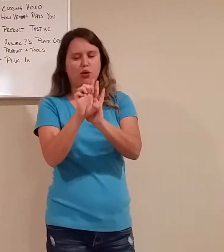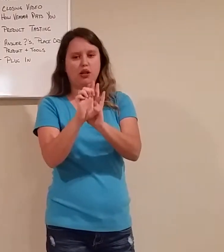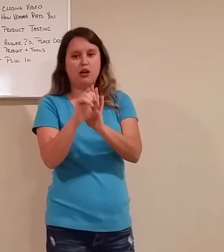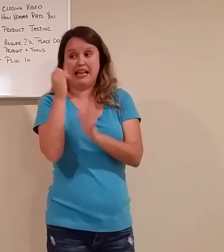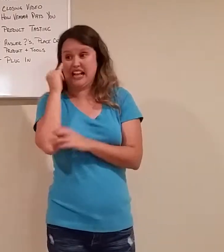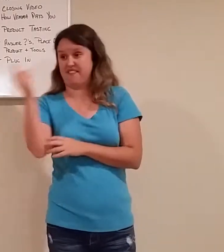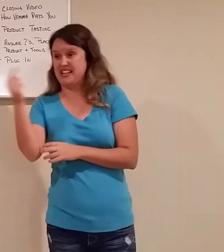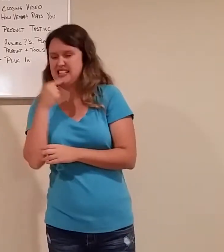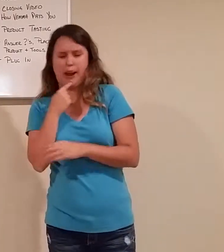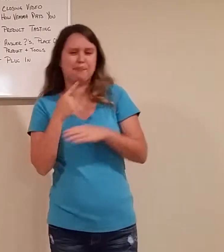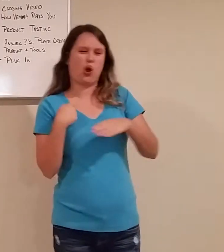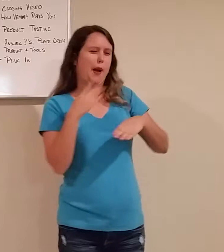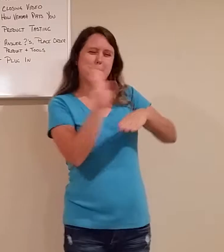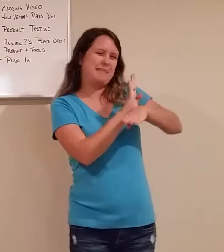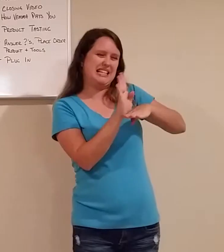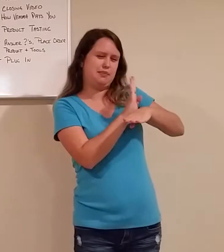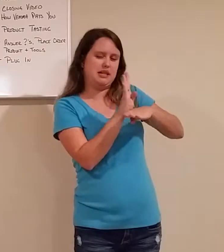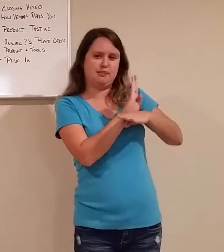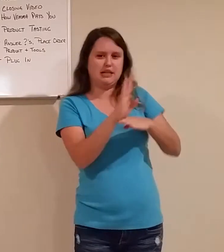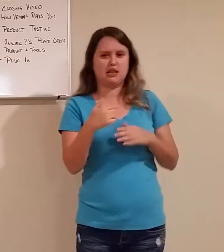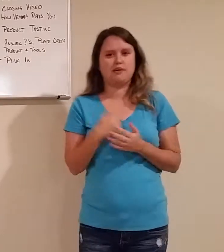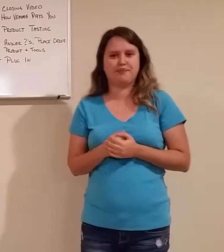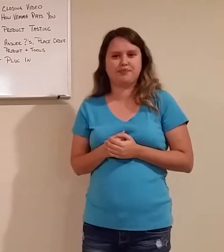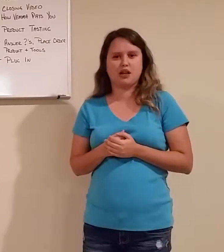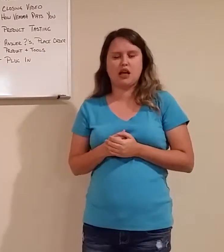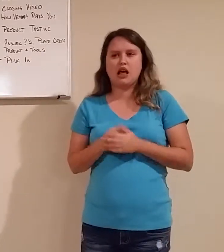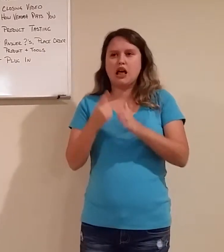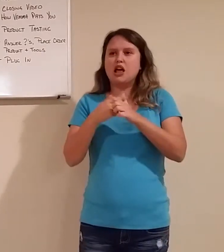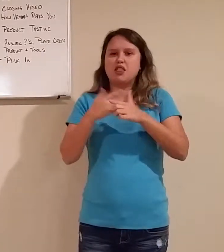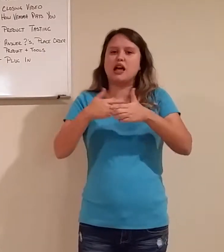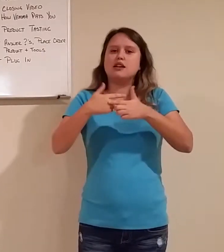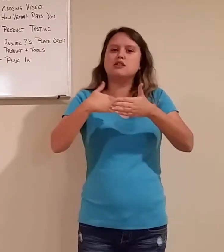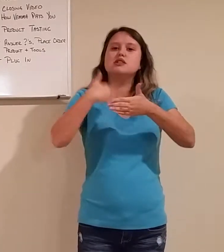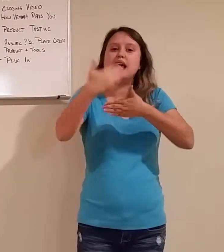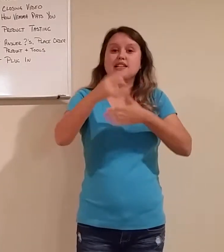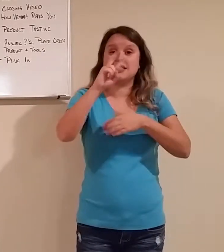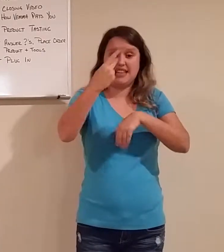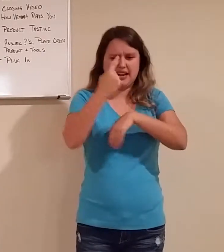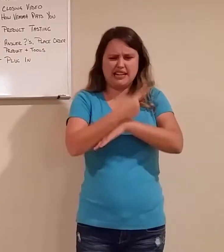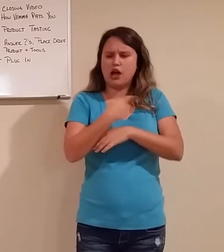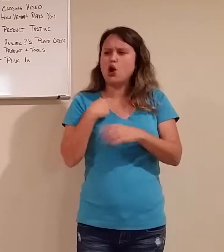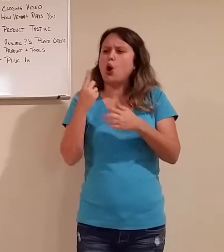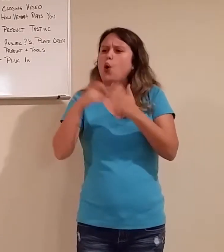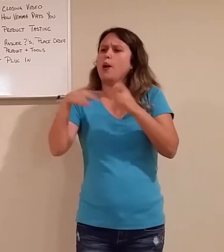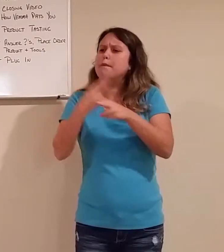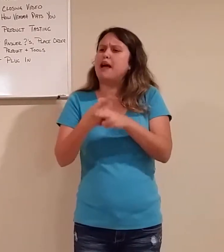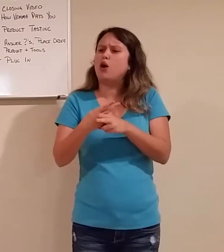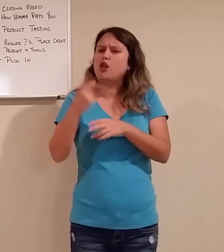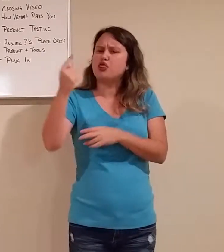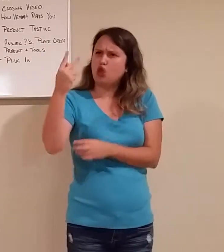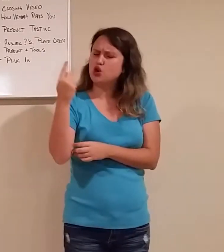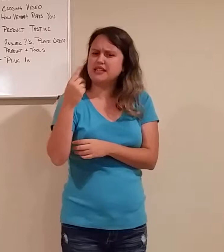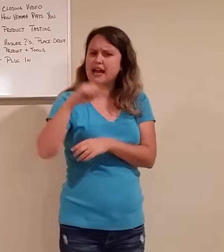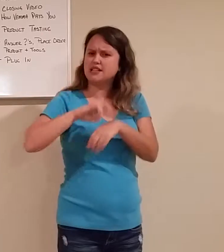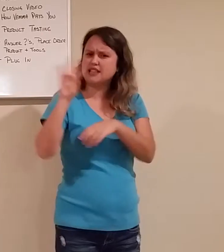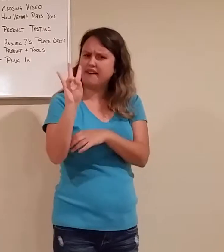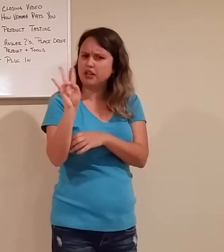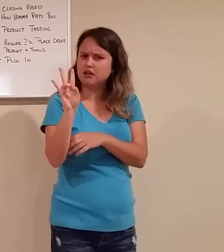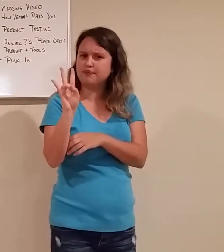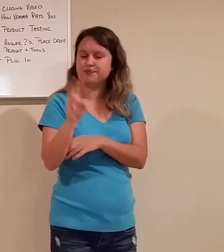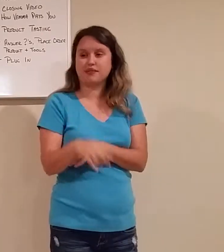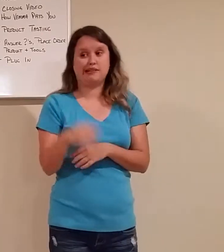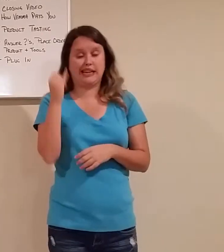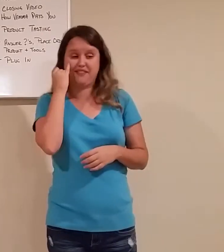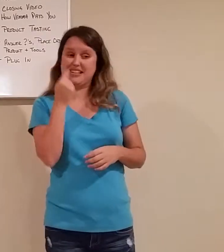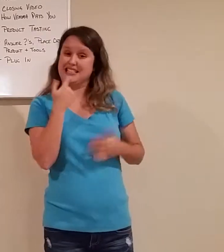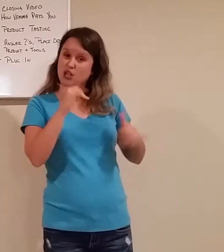busy, we're going to move on to our second day. Hey, how about Thursday? Are you free Thursday at 7? Again, if